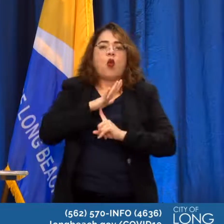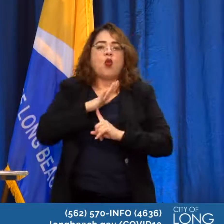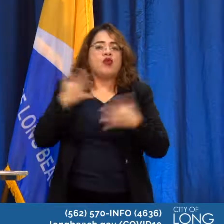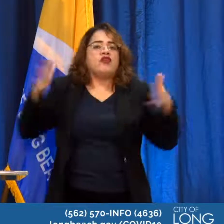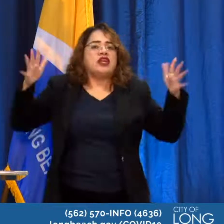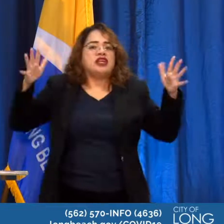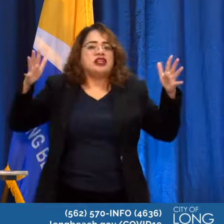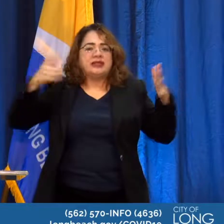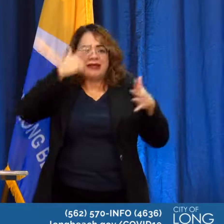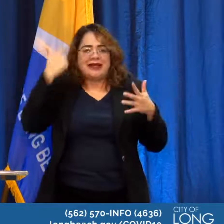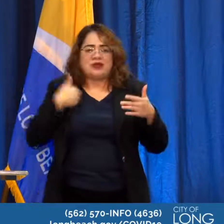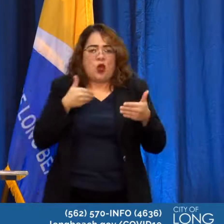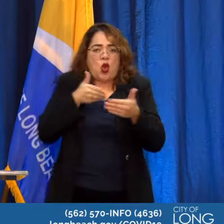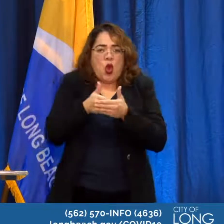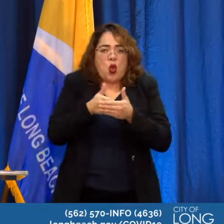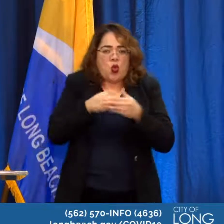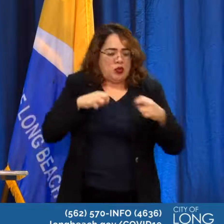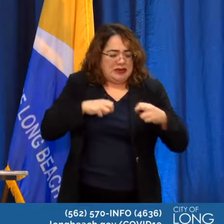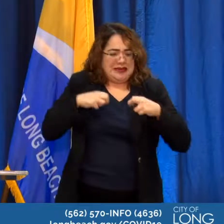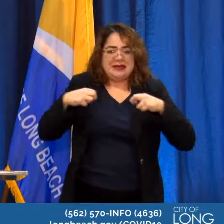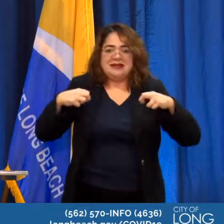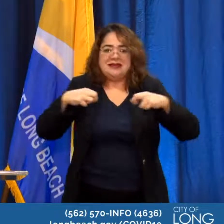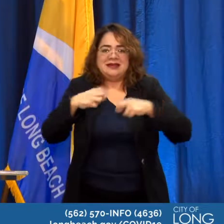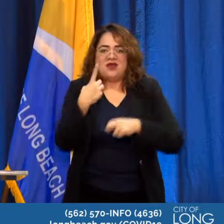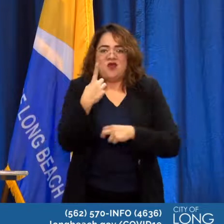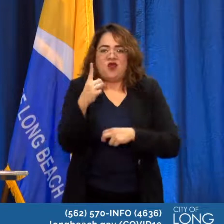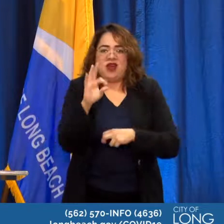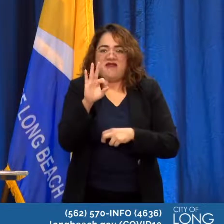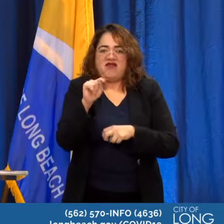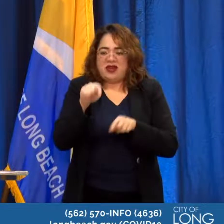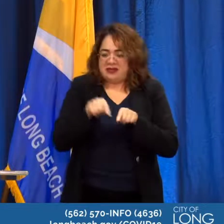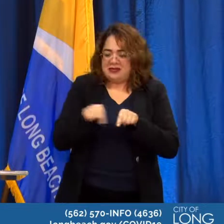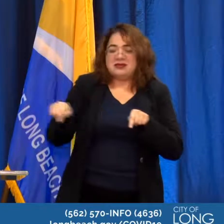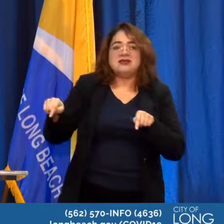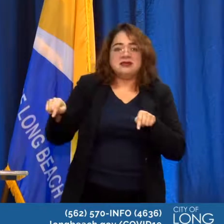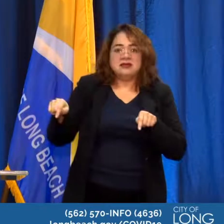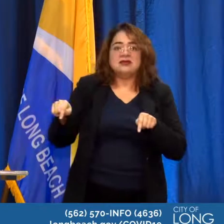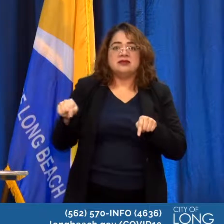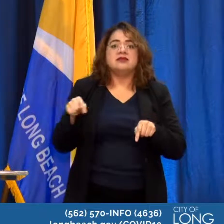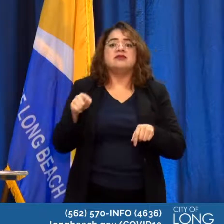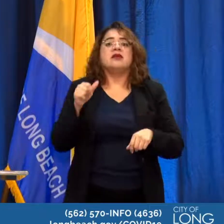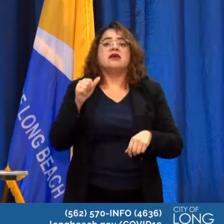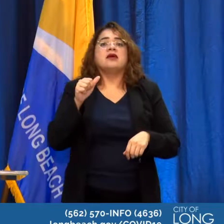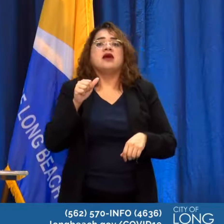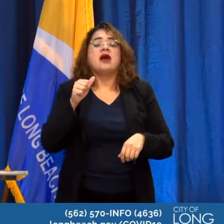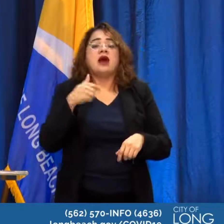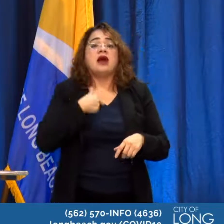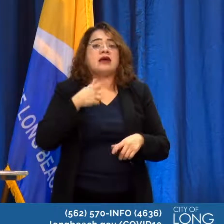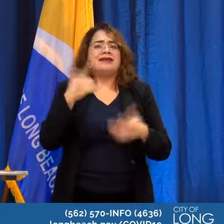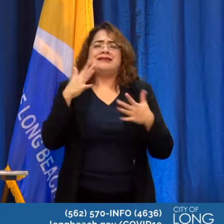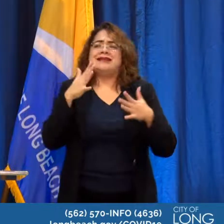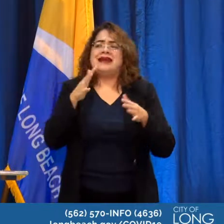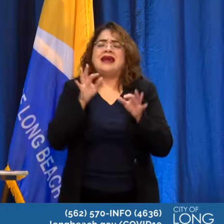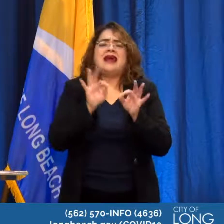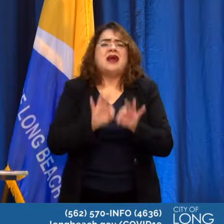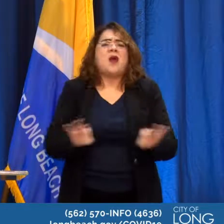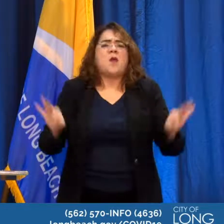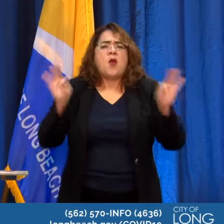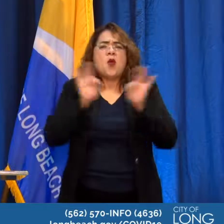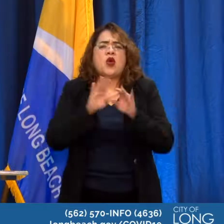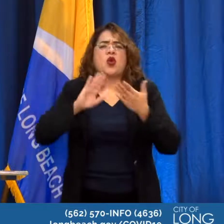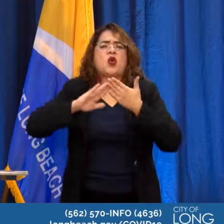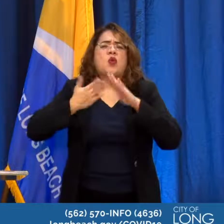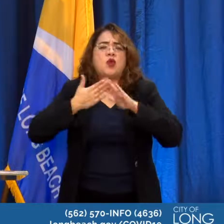together. The CDC also identifies restaurants, bars, and coffee shops as the key influences on